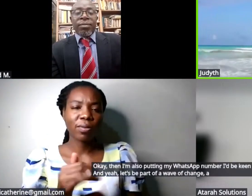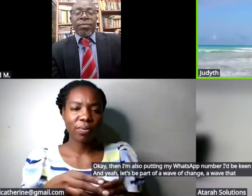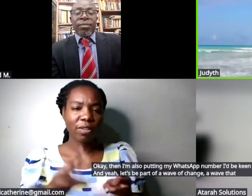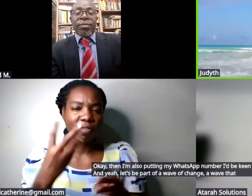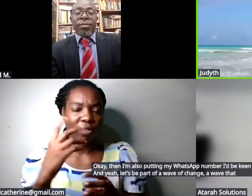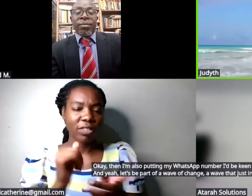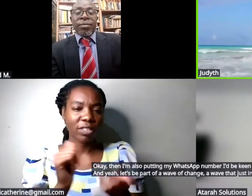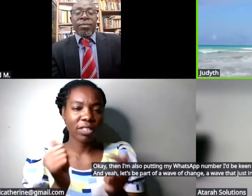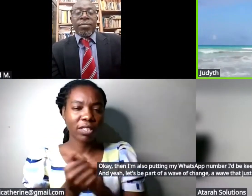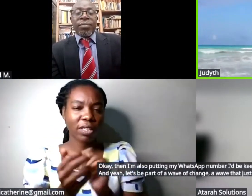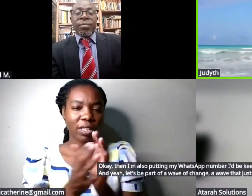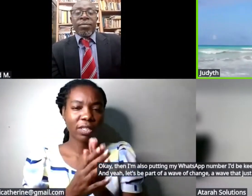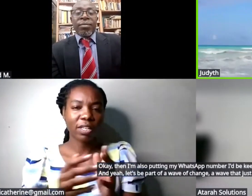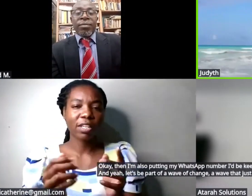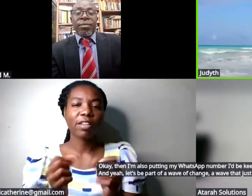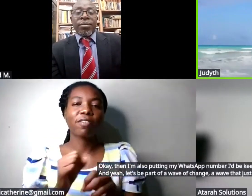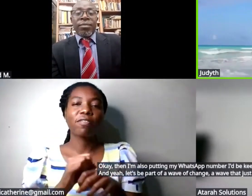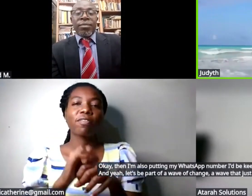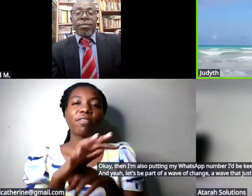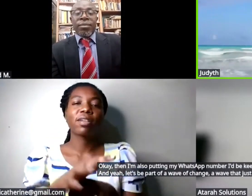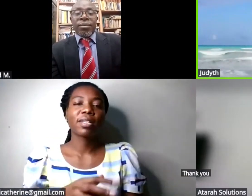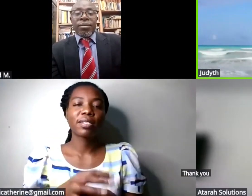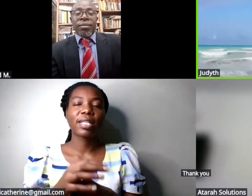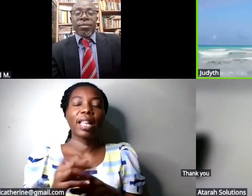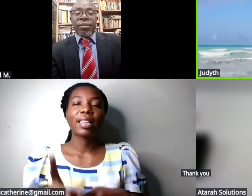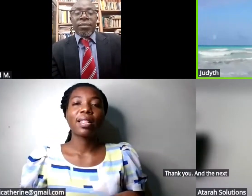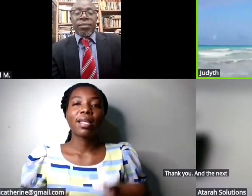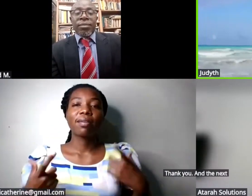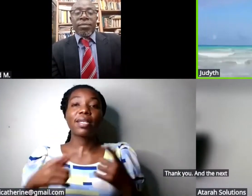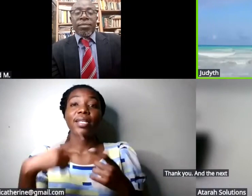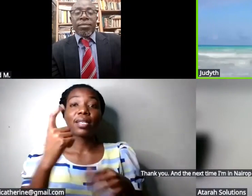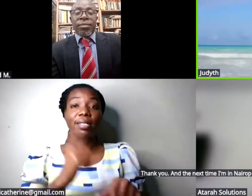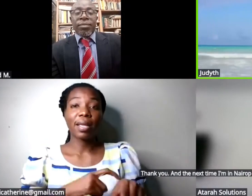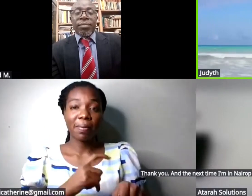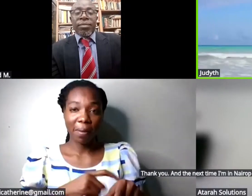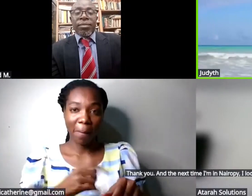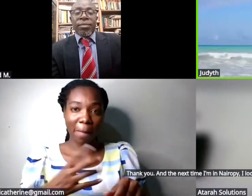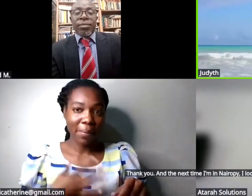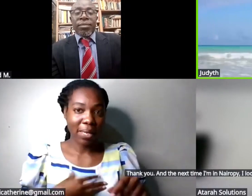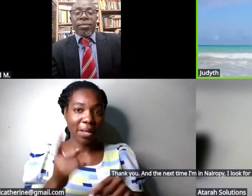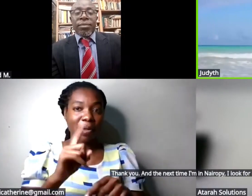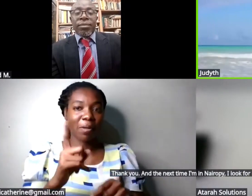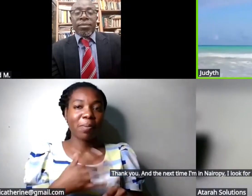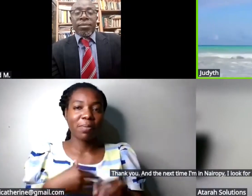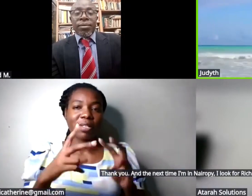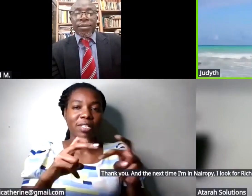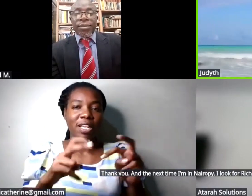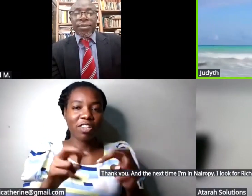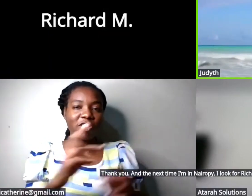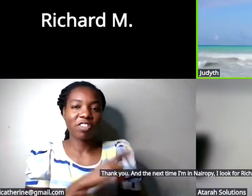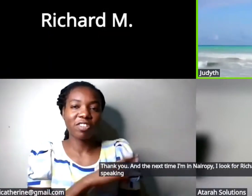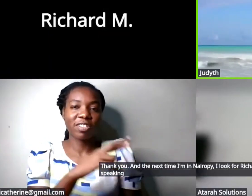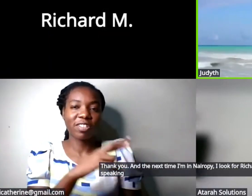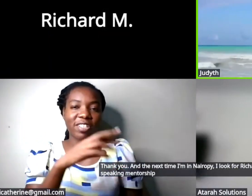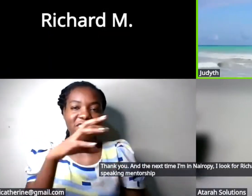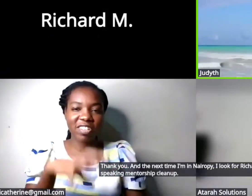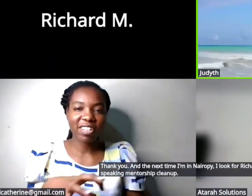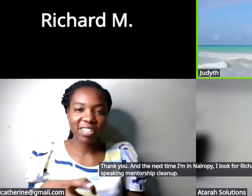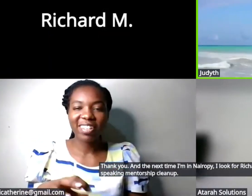influences lives. Thank you. And the next time I'm in Nairobi, I'll look for Richard for a public speaking mentorship